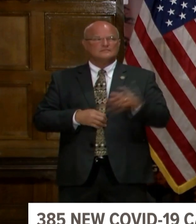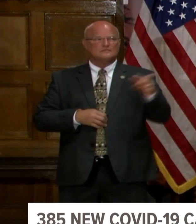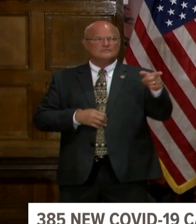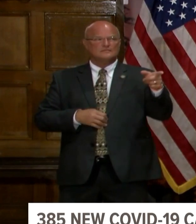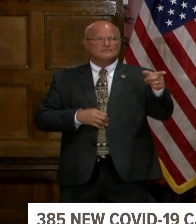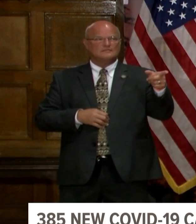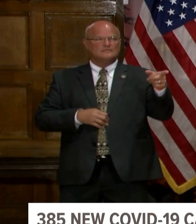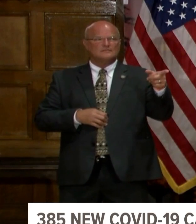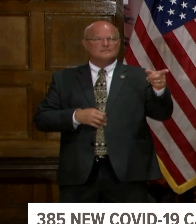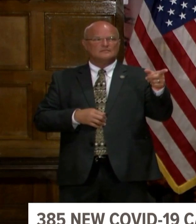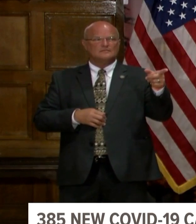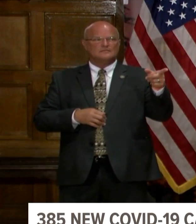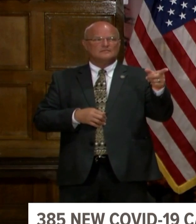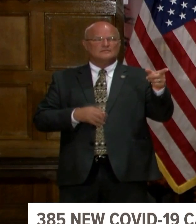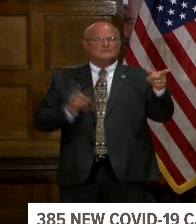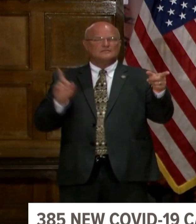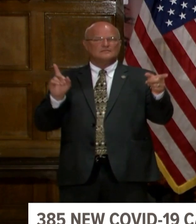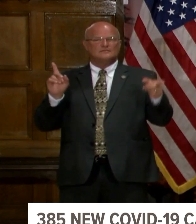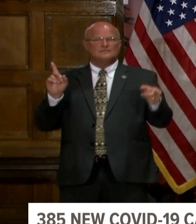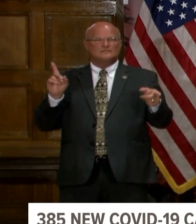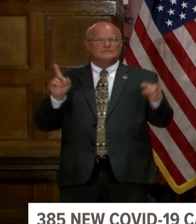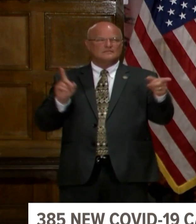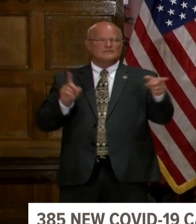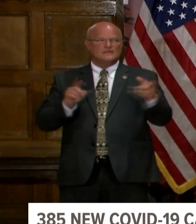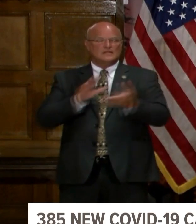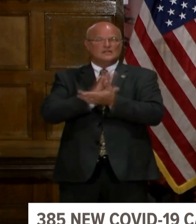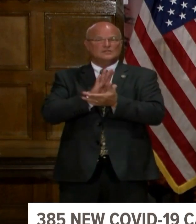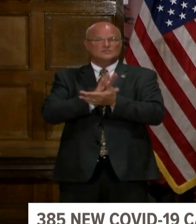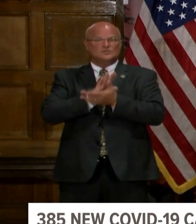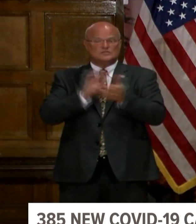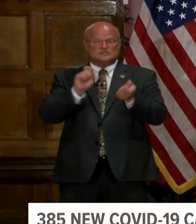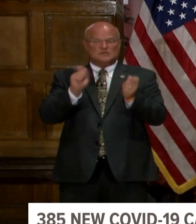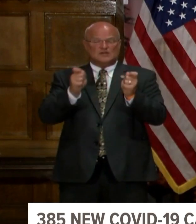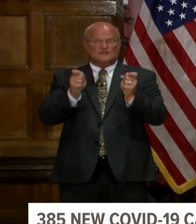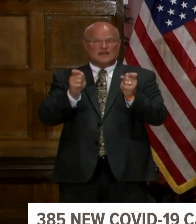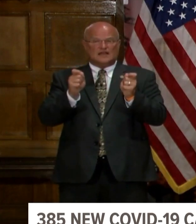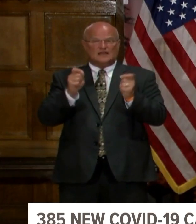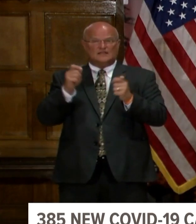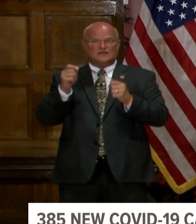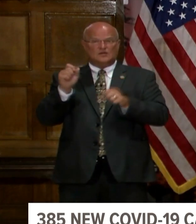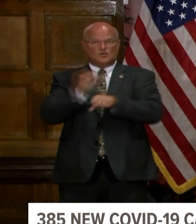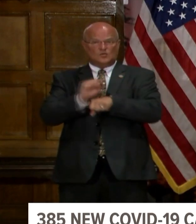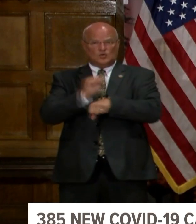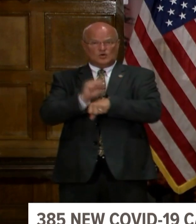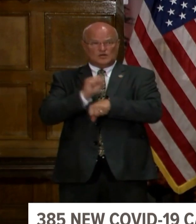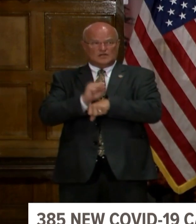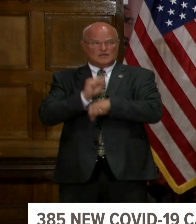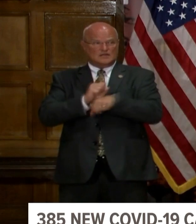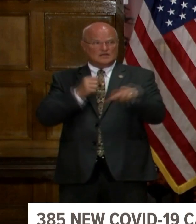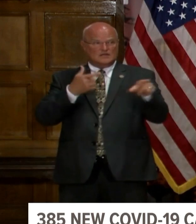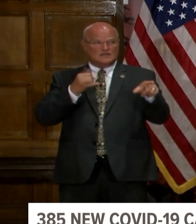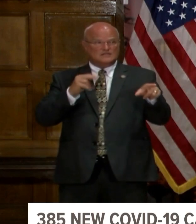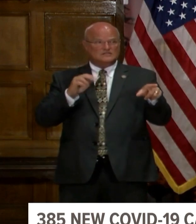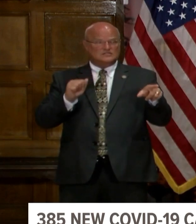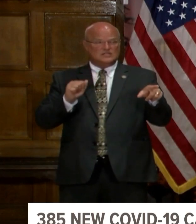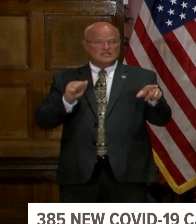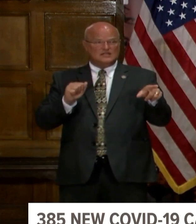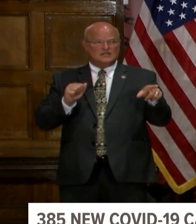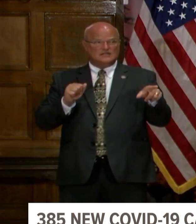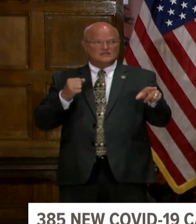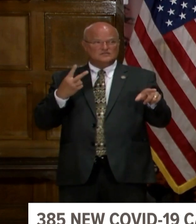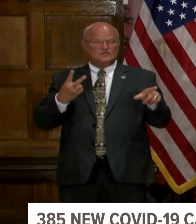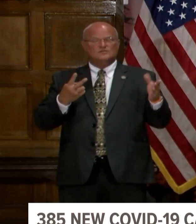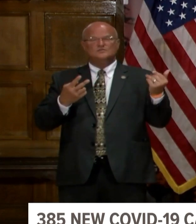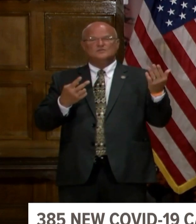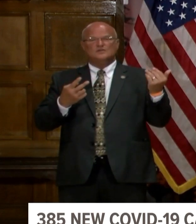Any additional I have a question, Governor. schools that have had to modify their operations? Gina, there's two, and why